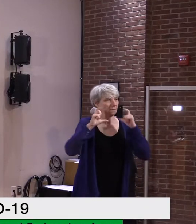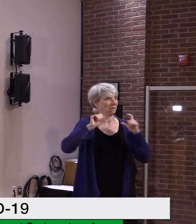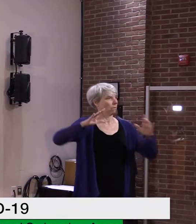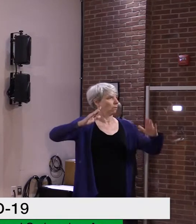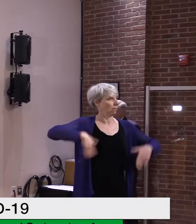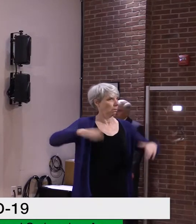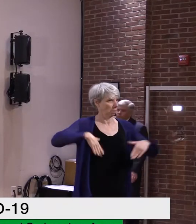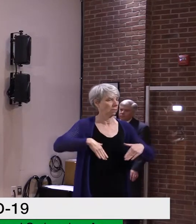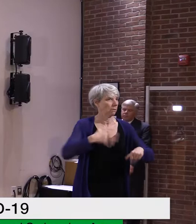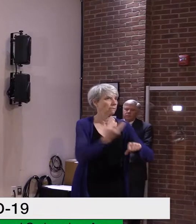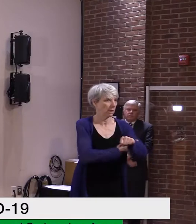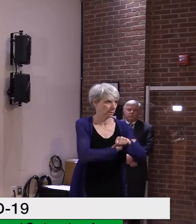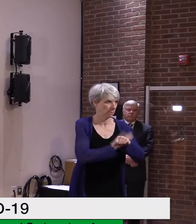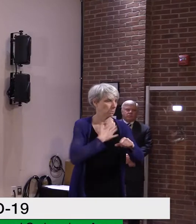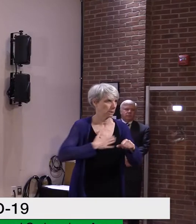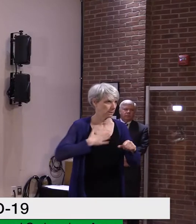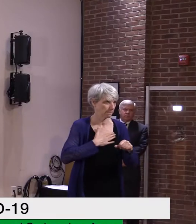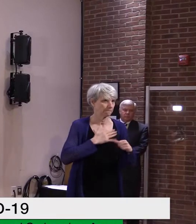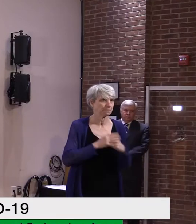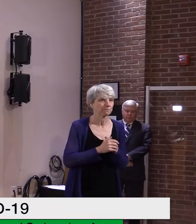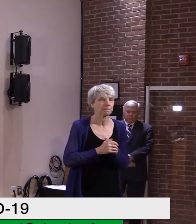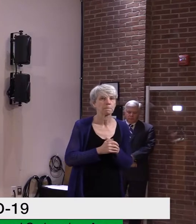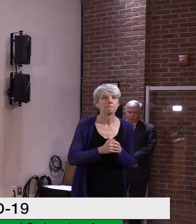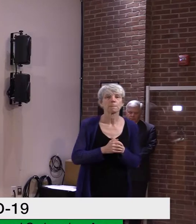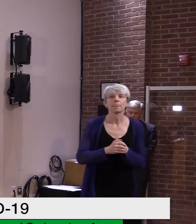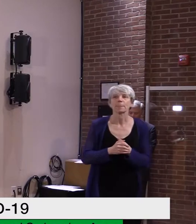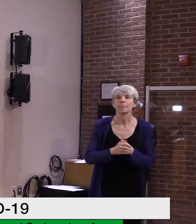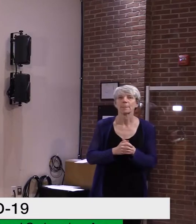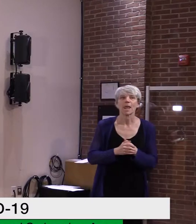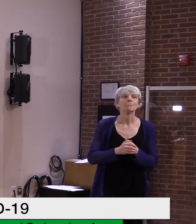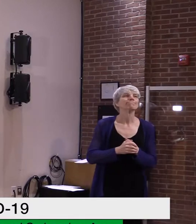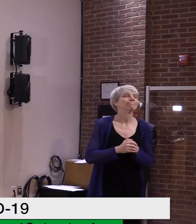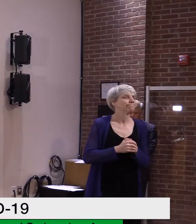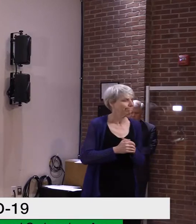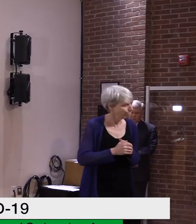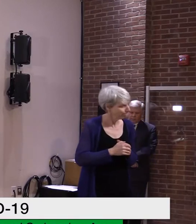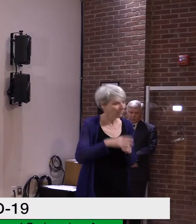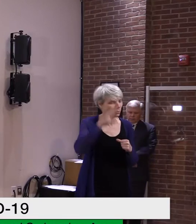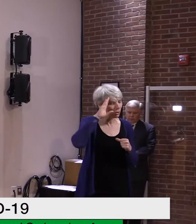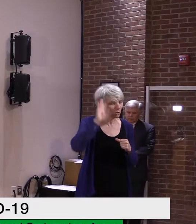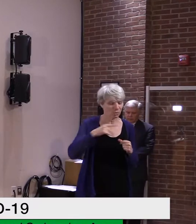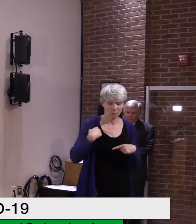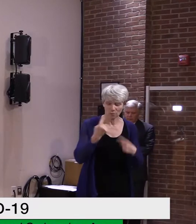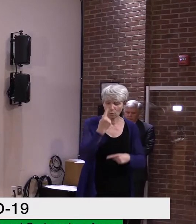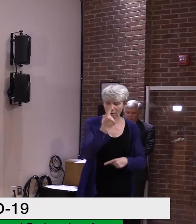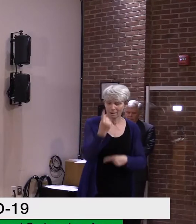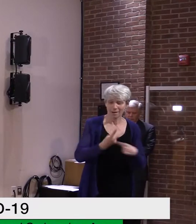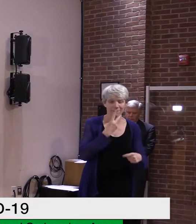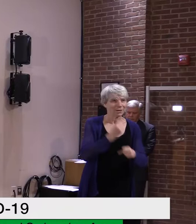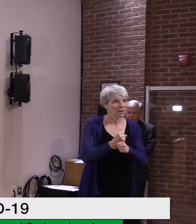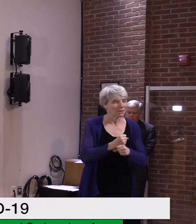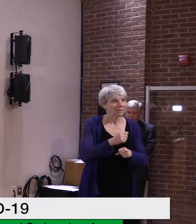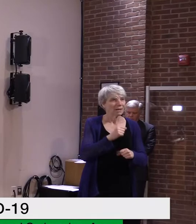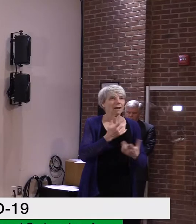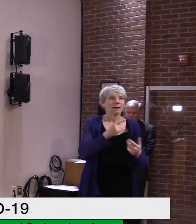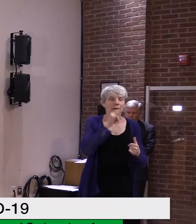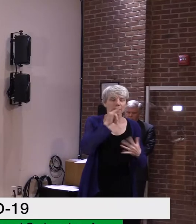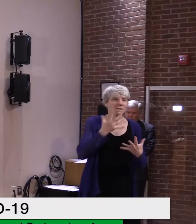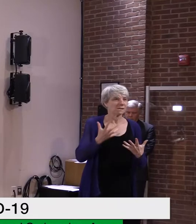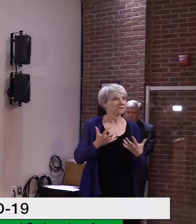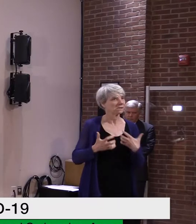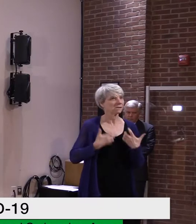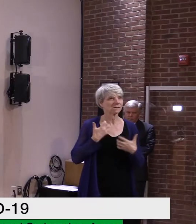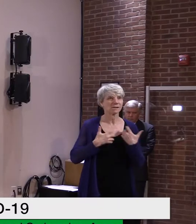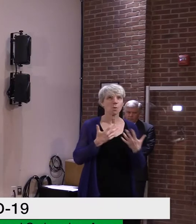fully vaccinated. We know how much kids have missed out this past year and a half, and how ready they are to finish